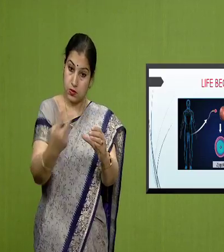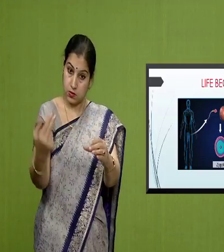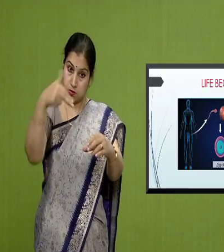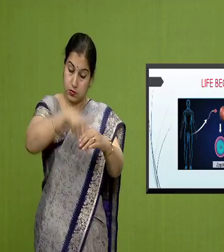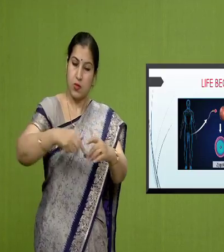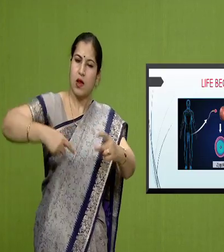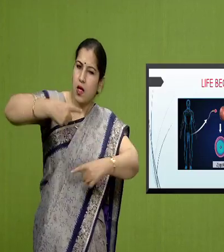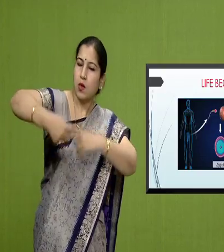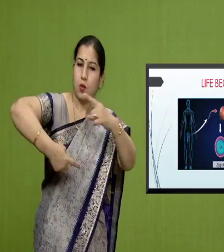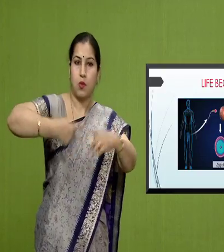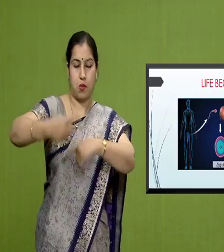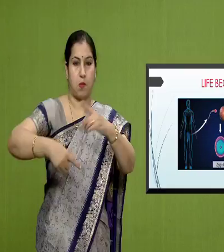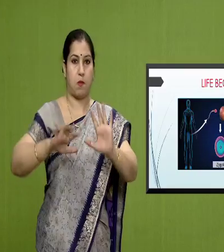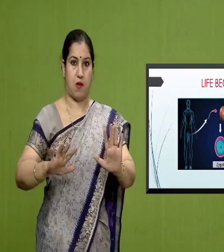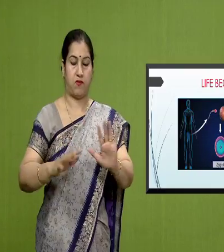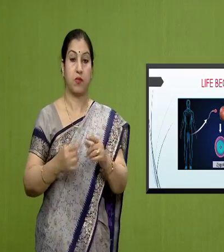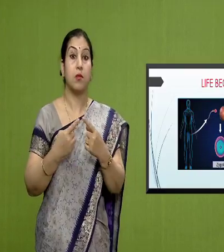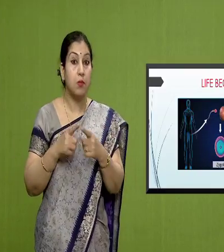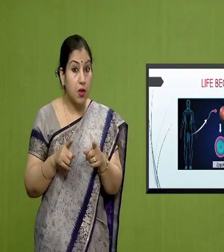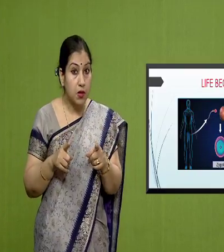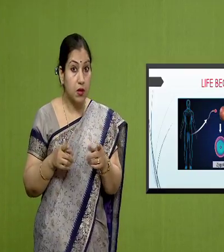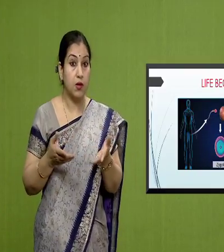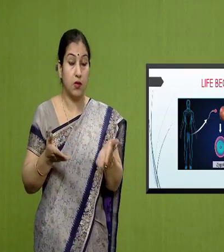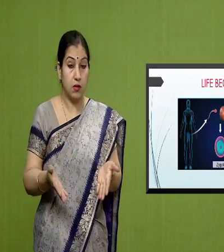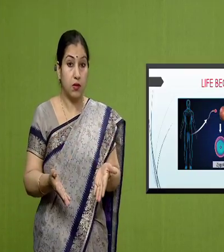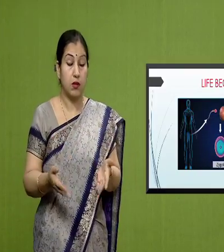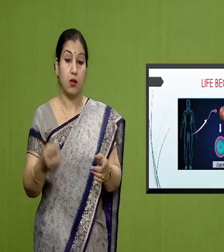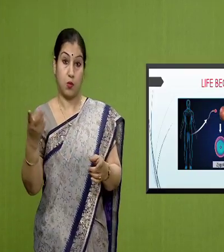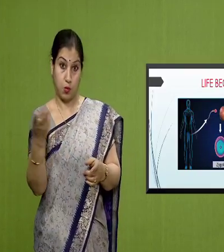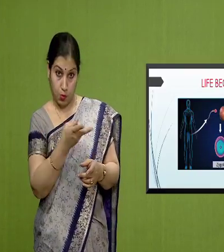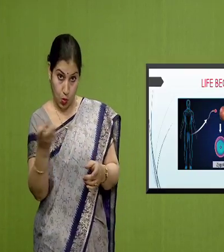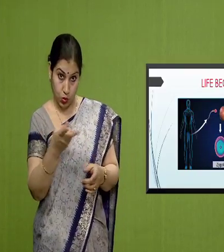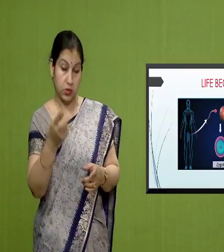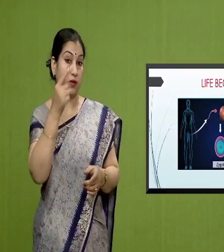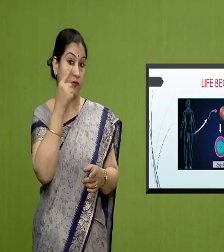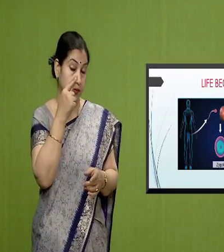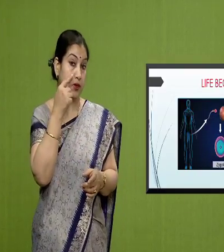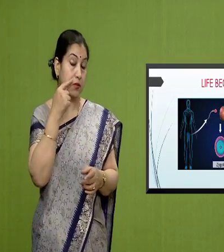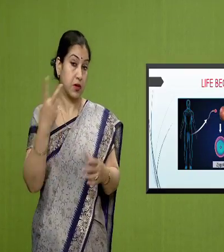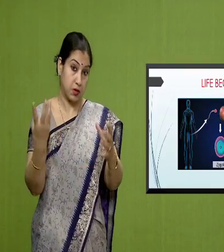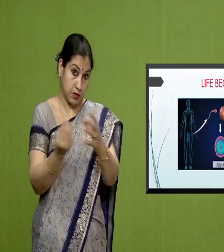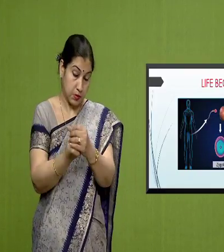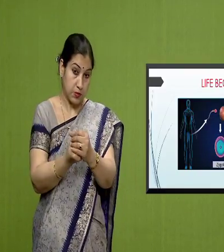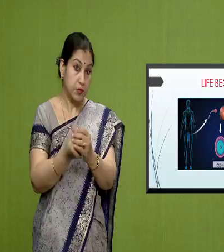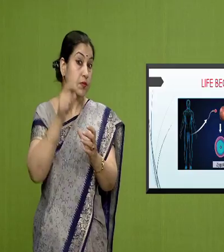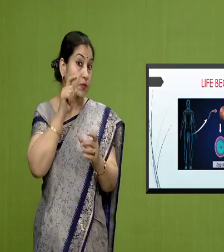regular basis, but when both women and men sexually come